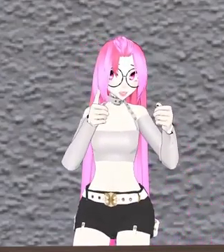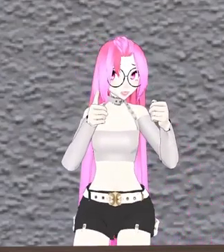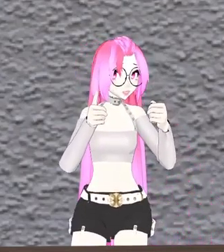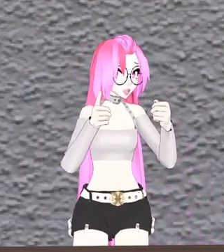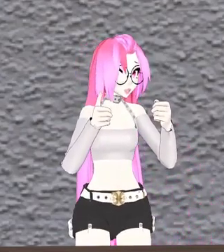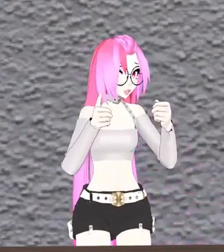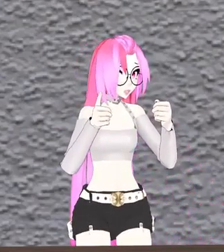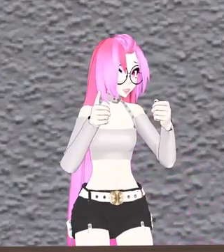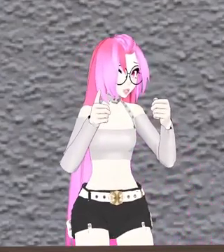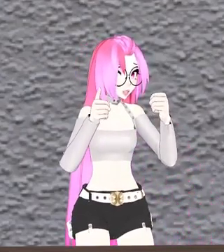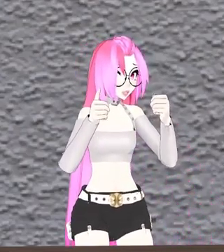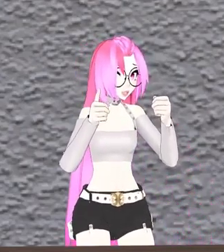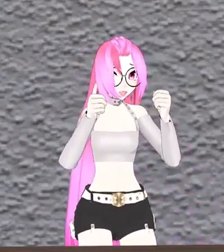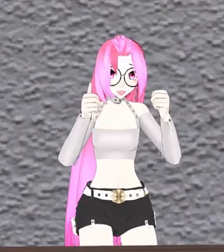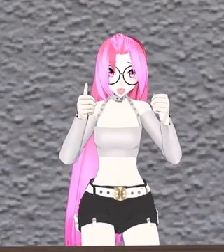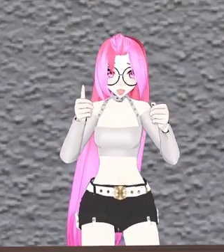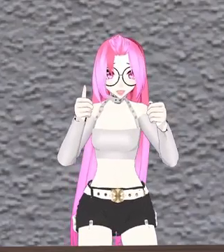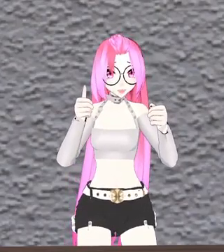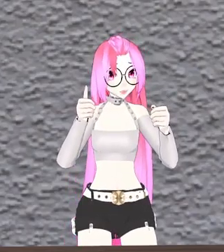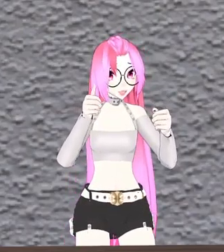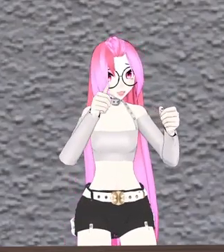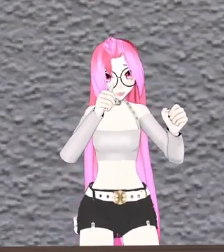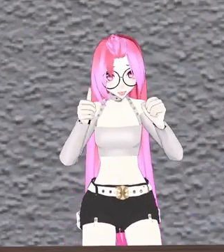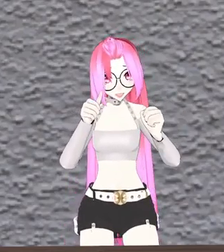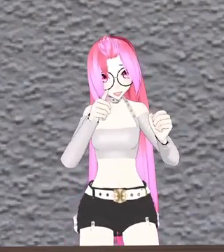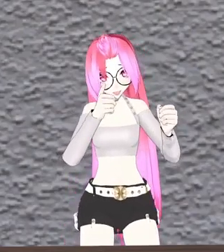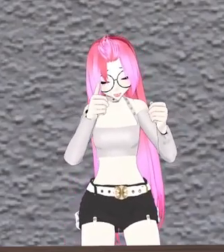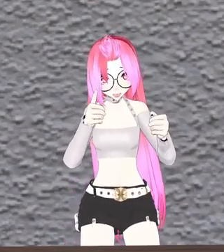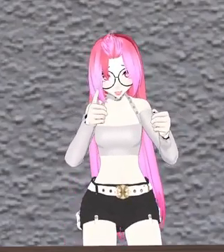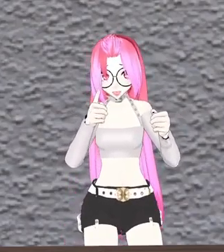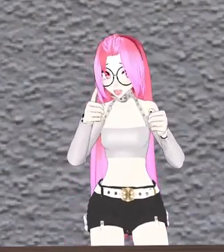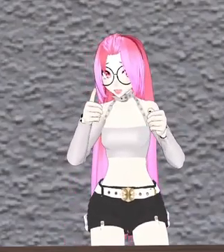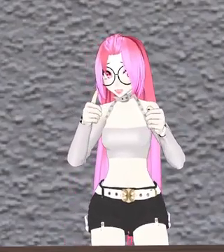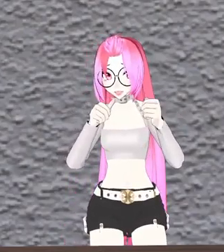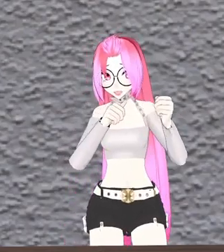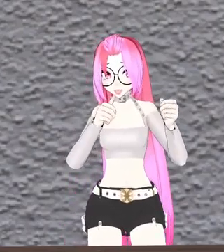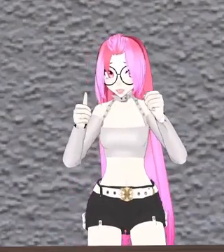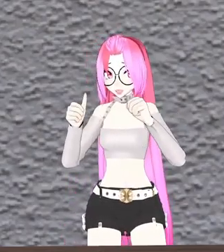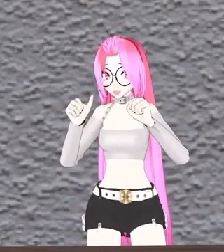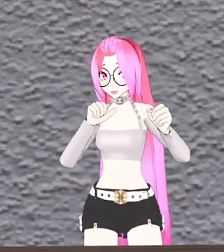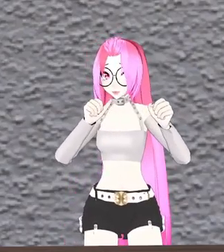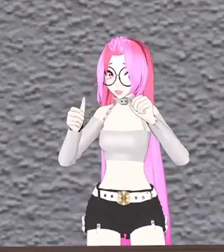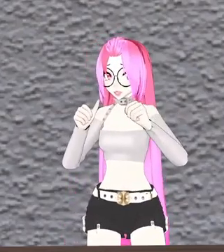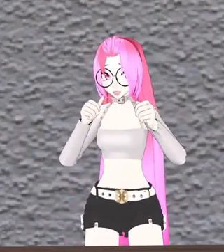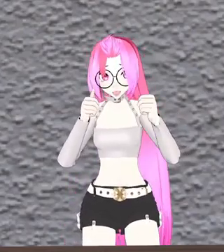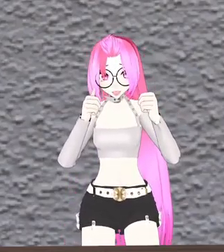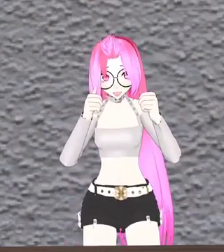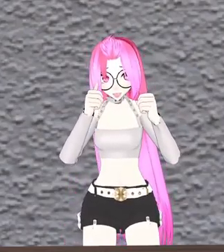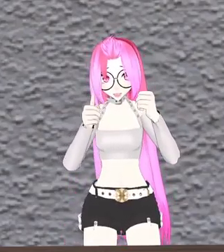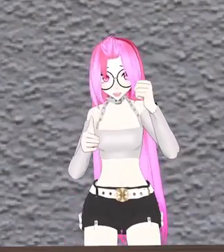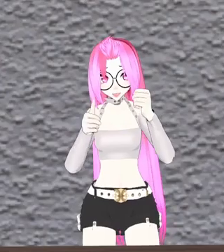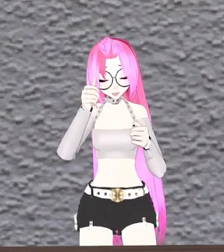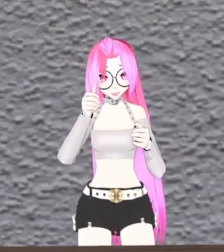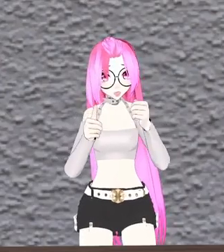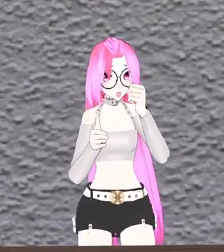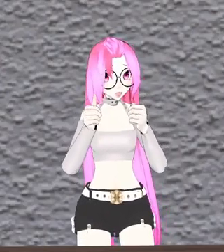fist. I think that's what I'm going to decide to be the replacement for two thumbs ups until we have some other fix, okay? So if